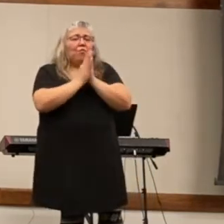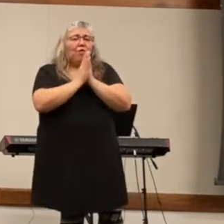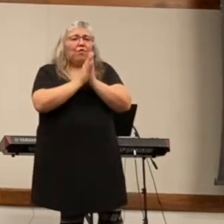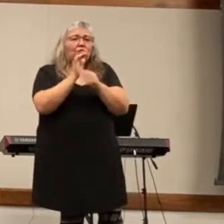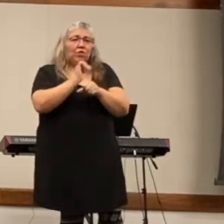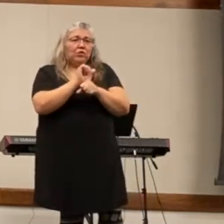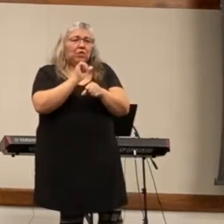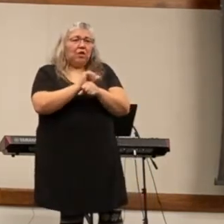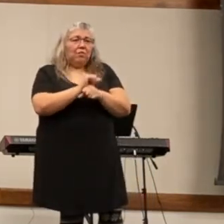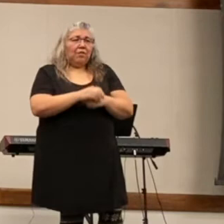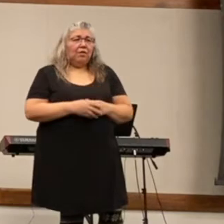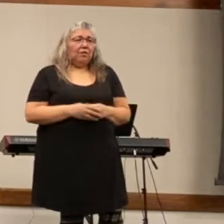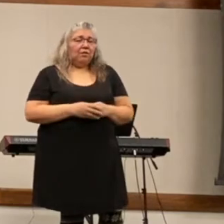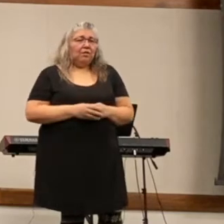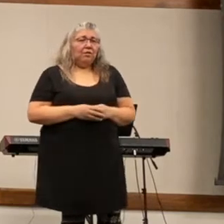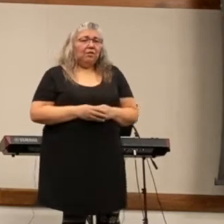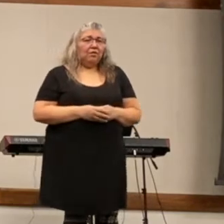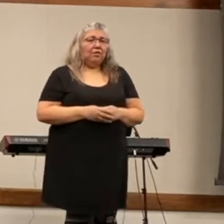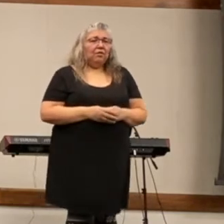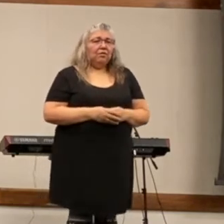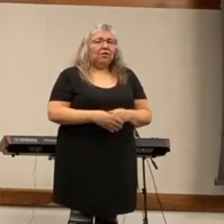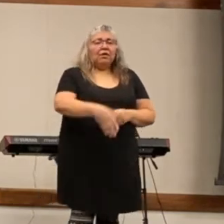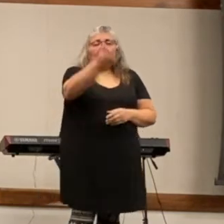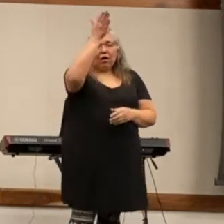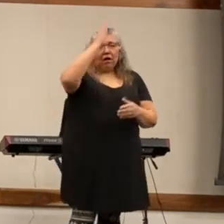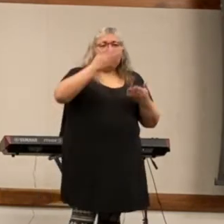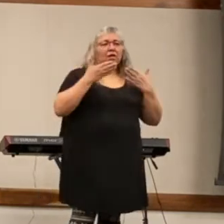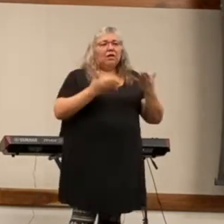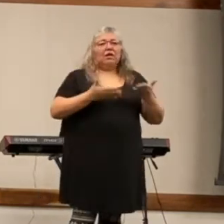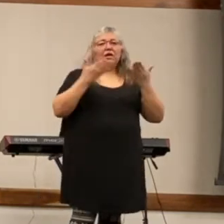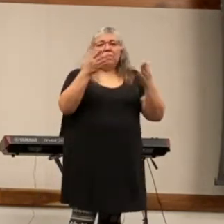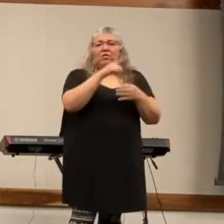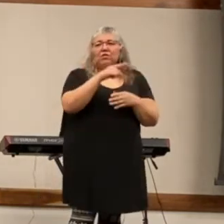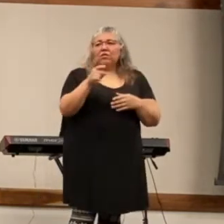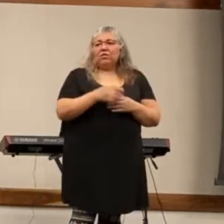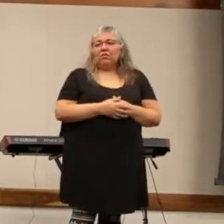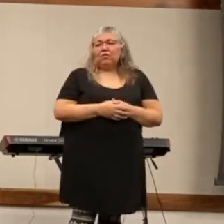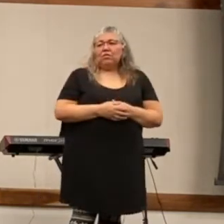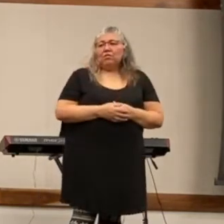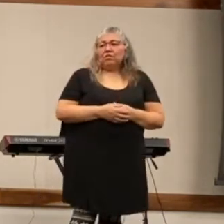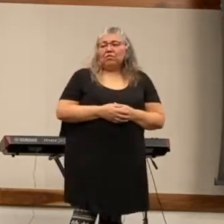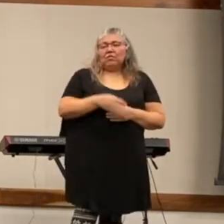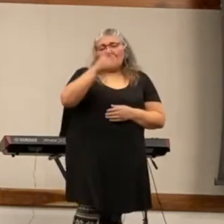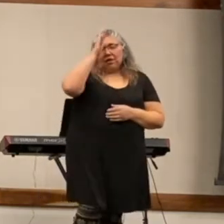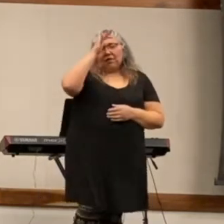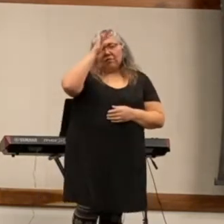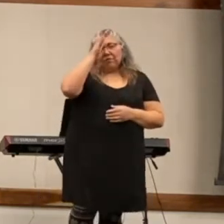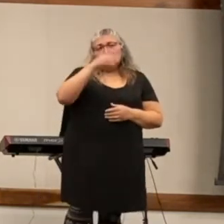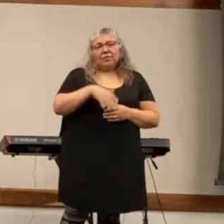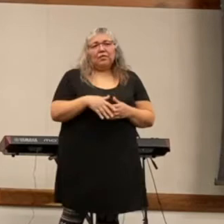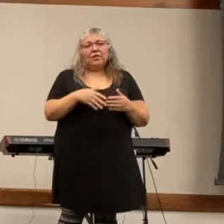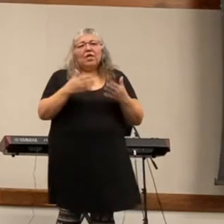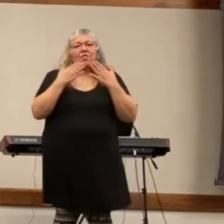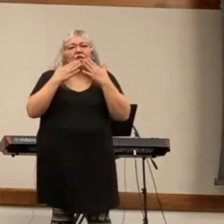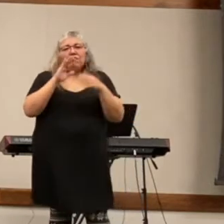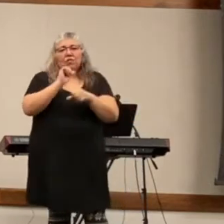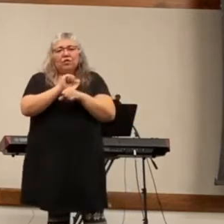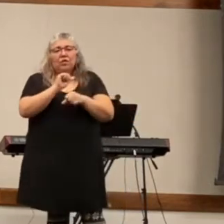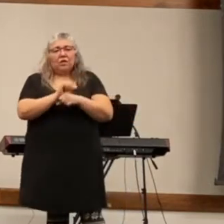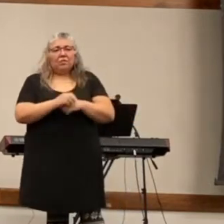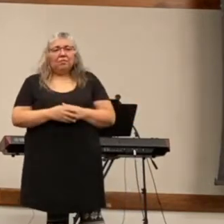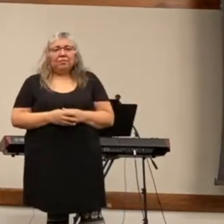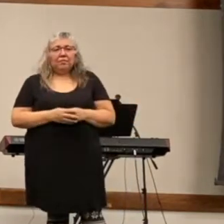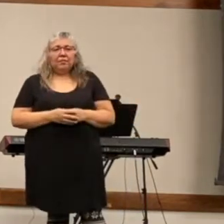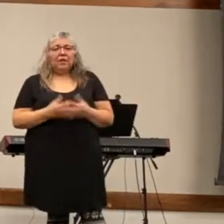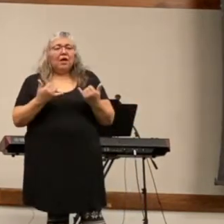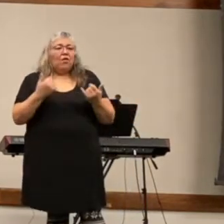job. God gave it to you. Father, thank you for the job. Thank you for the job. You